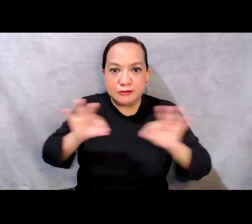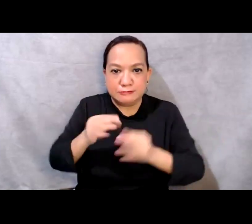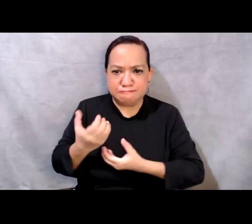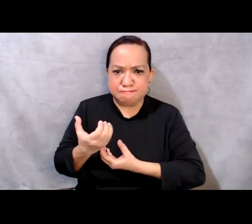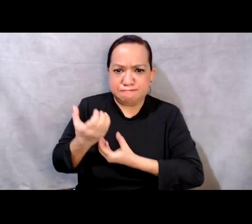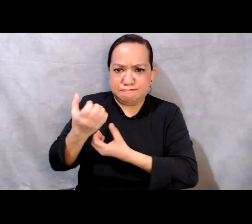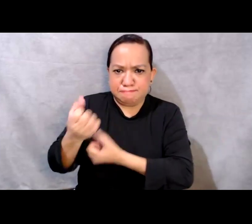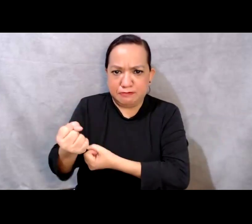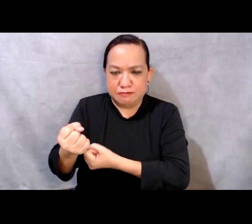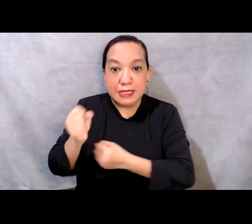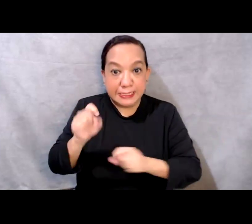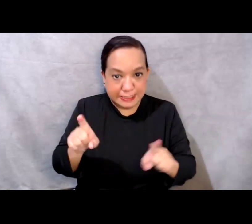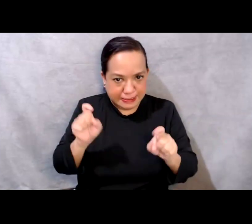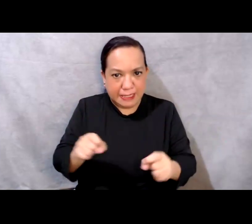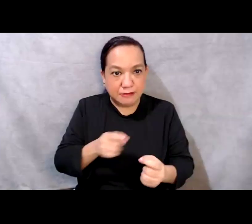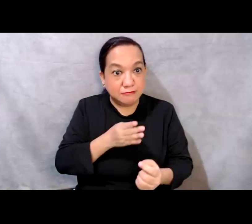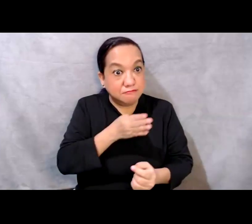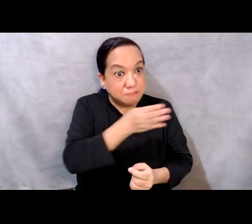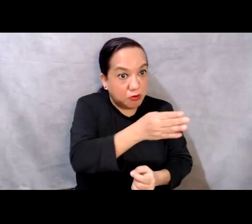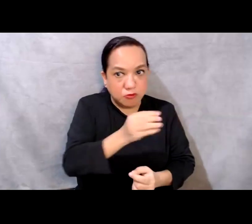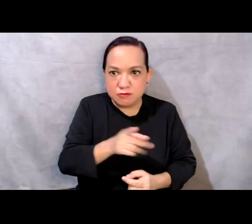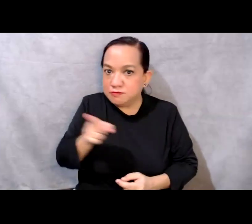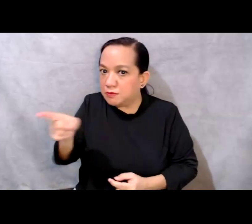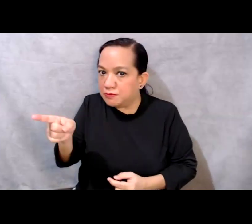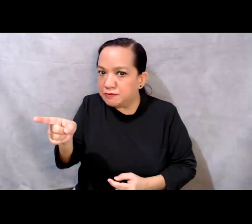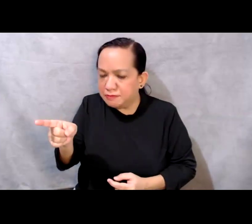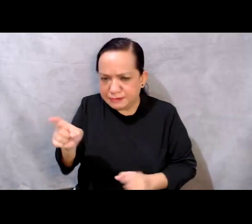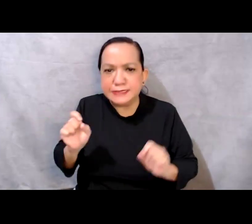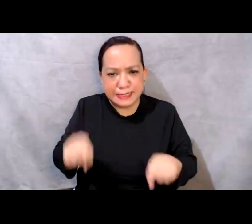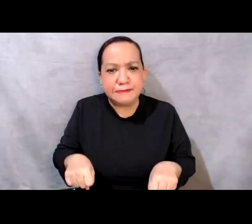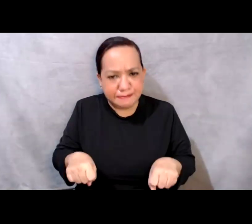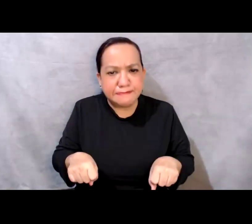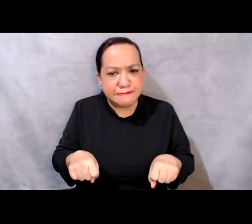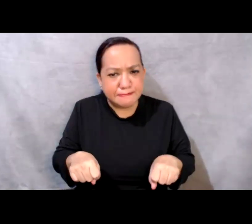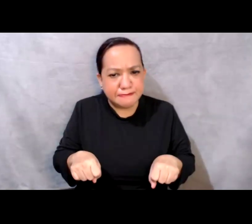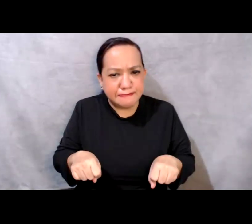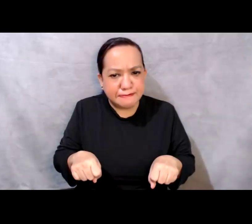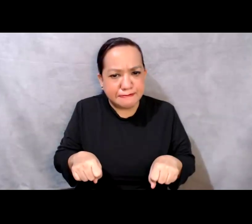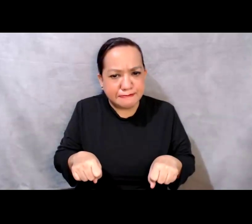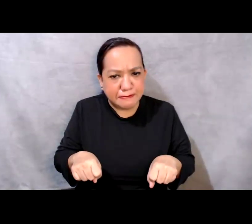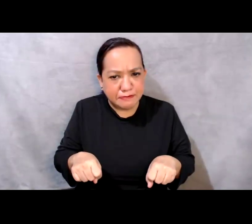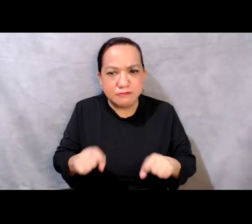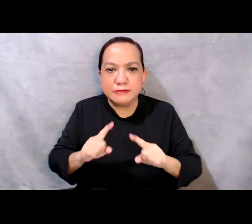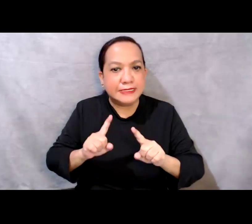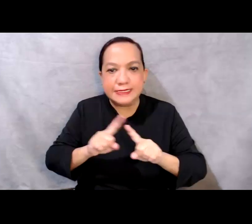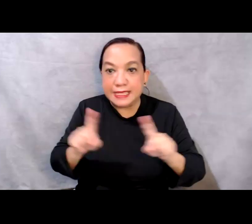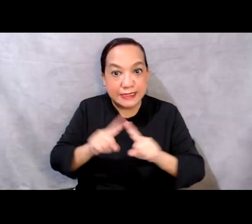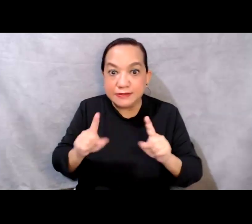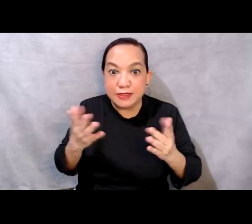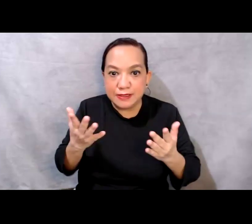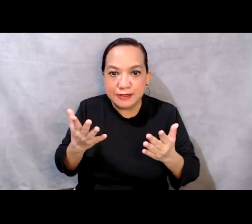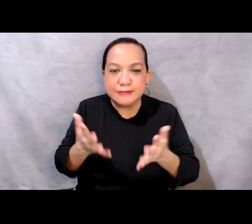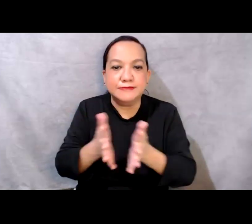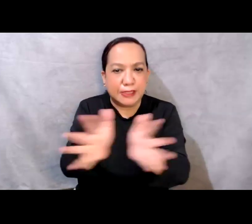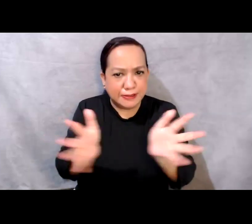another distinction, which is that, we fully support, and we heard from many of you,